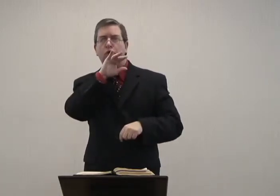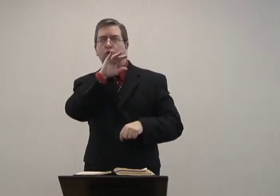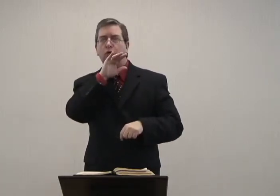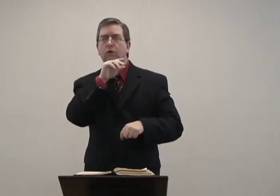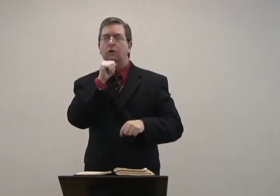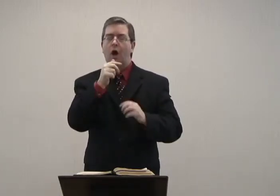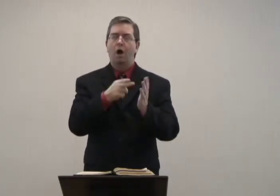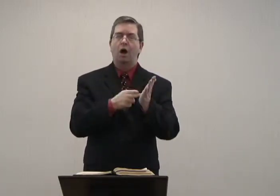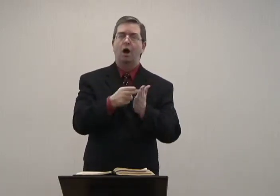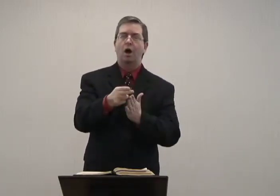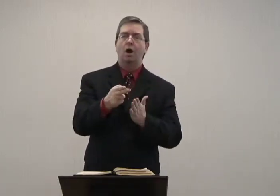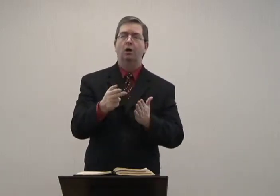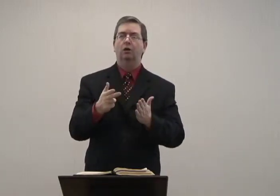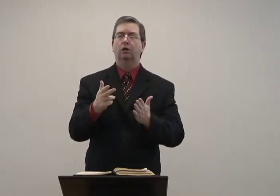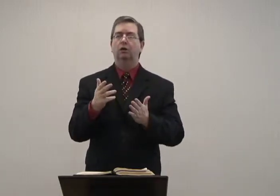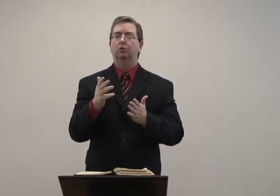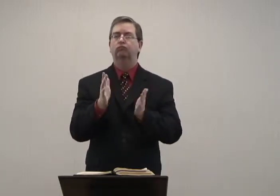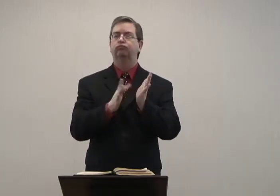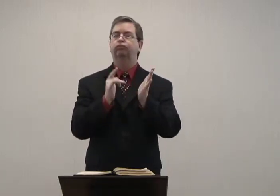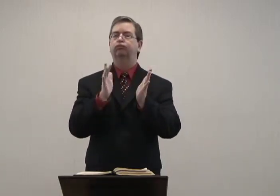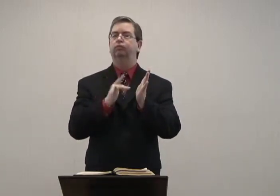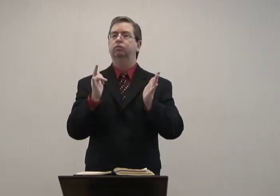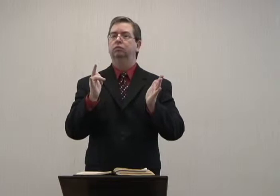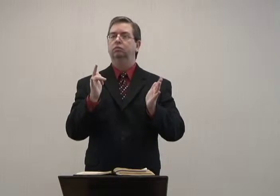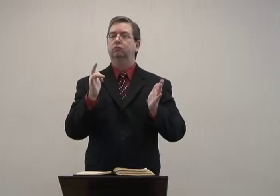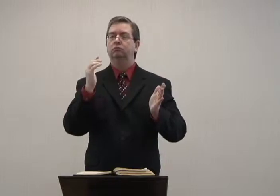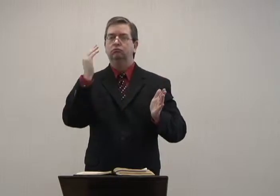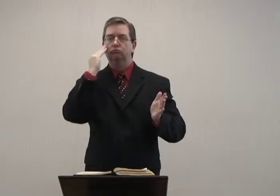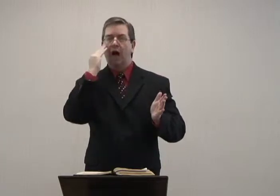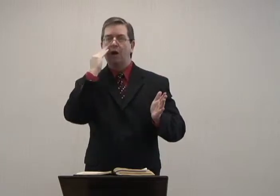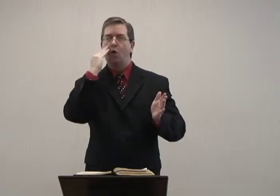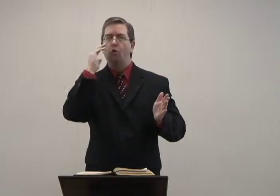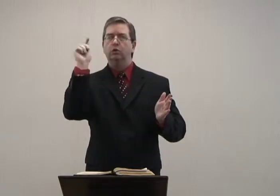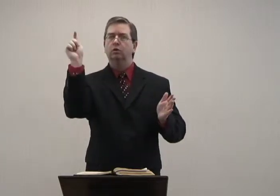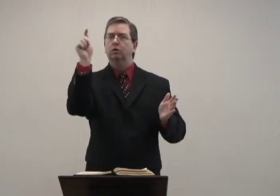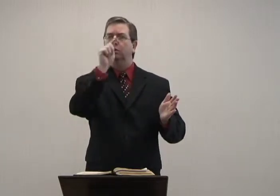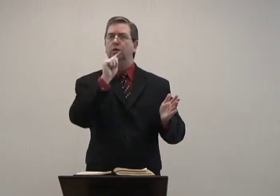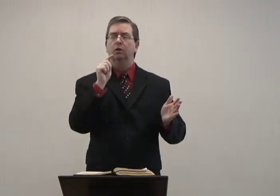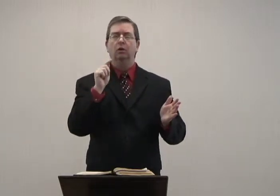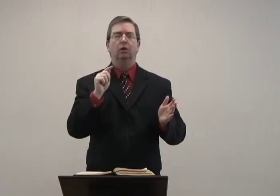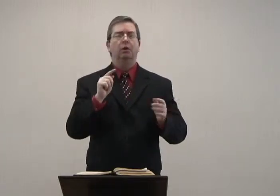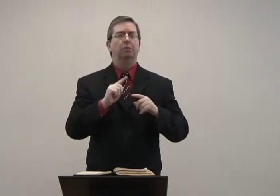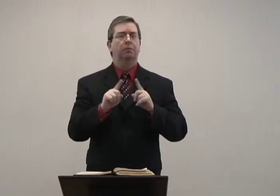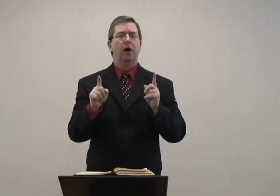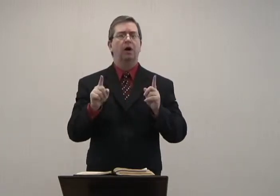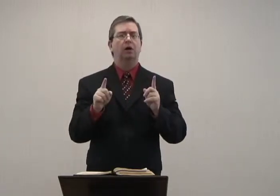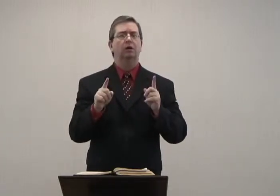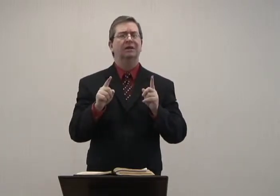You know, some churches are dirty and not honest, taking advantage of people. I know some.